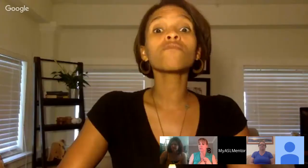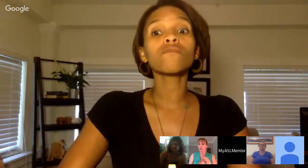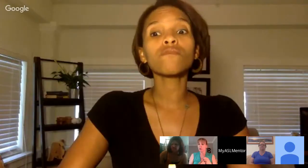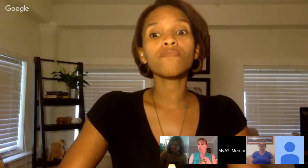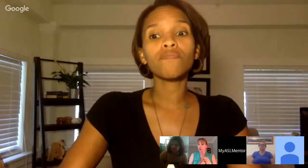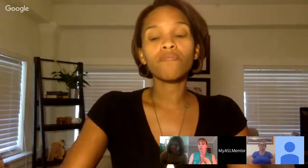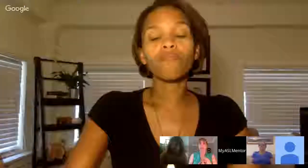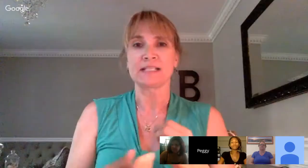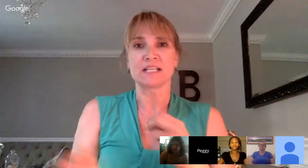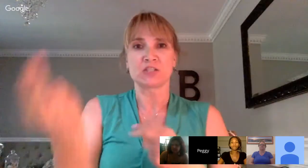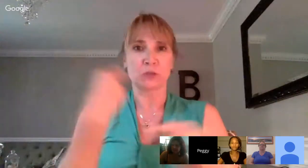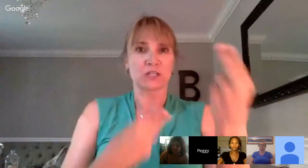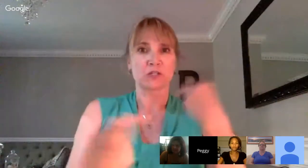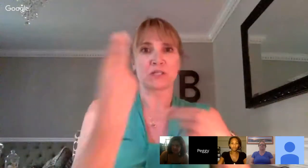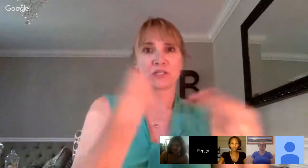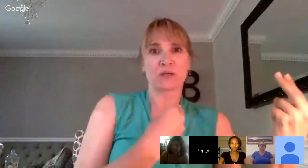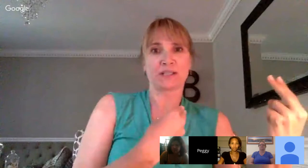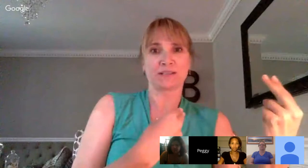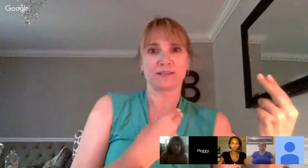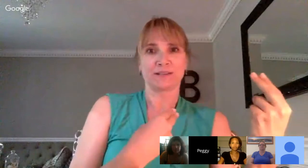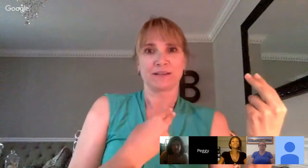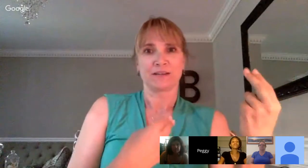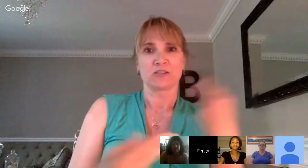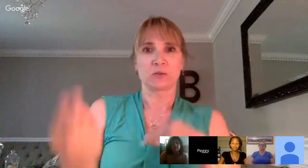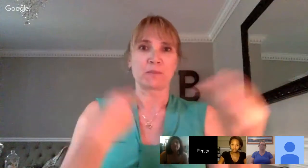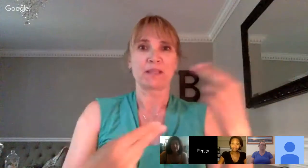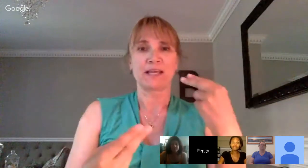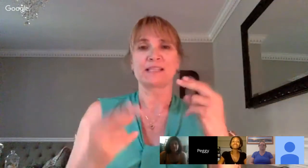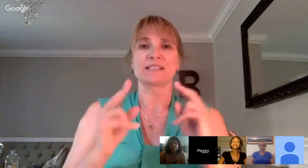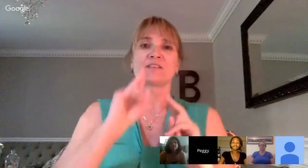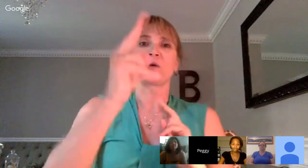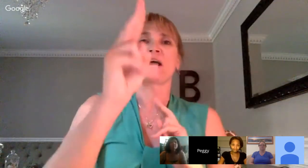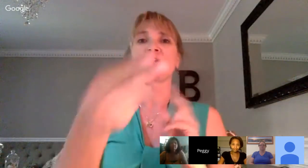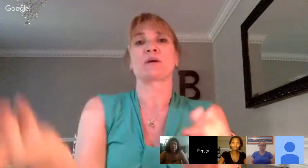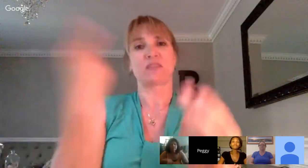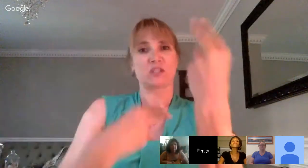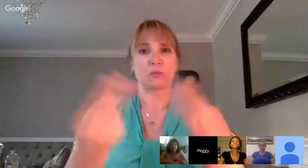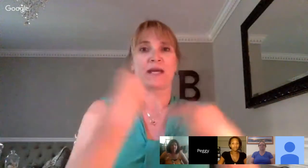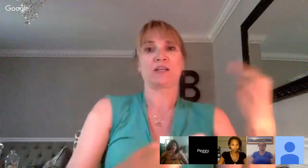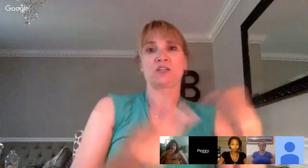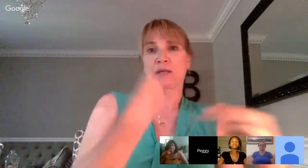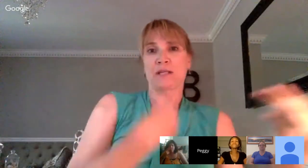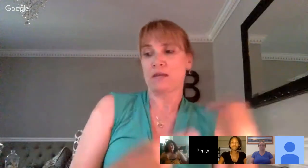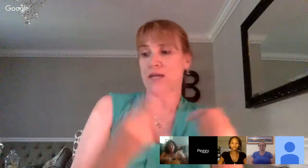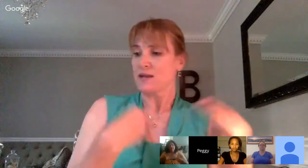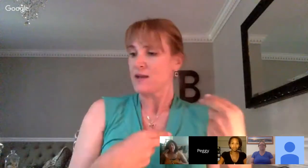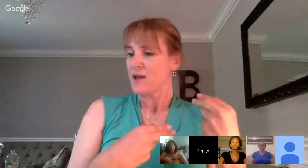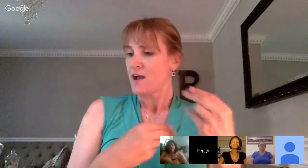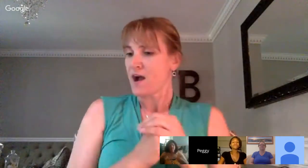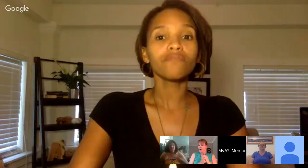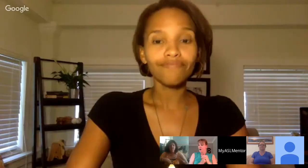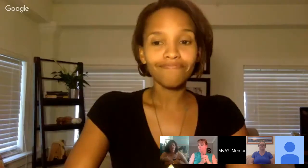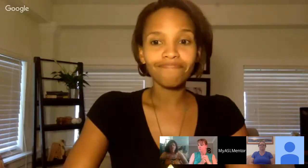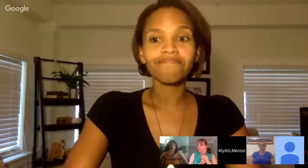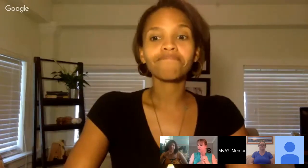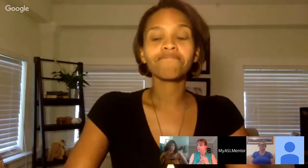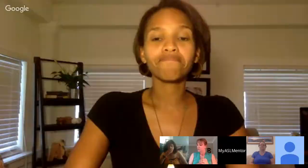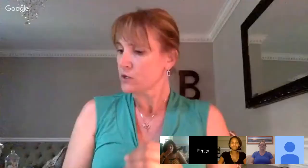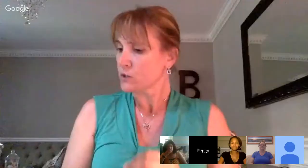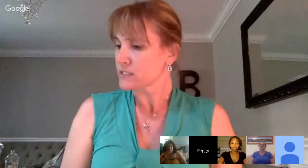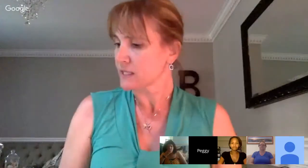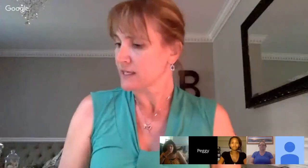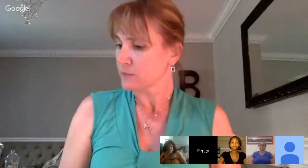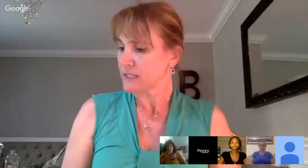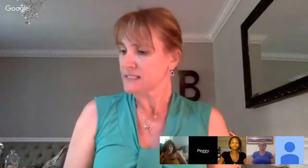for example, when he did join me, like instead of going out, you went this way, like joining me. I